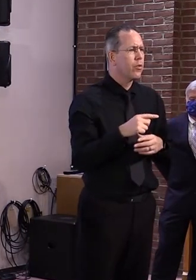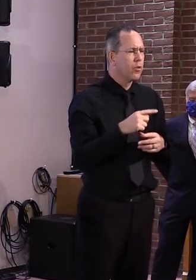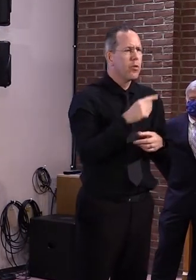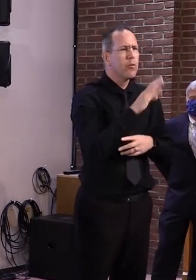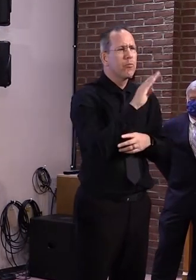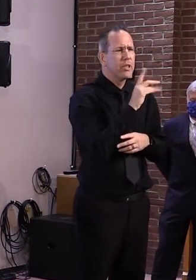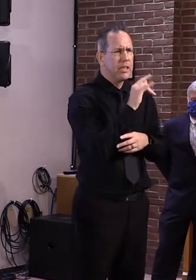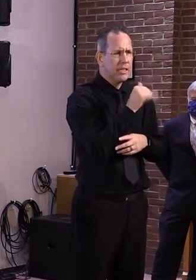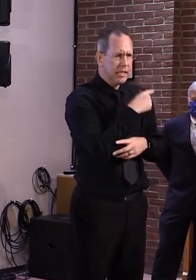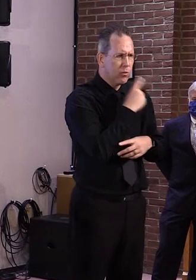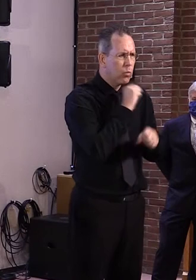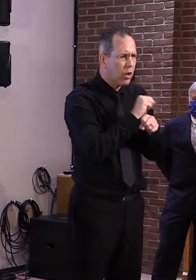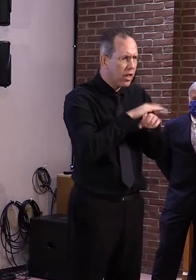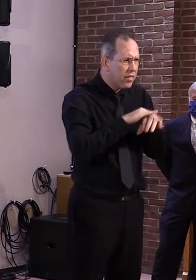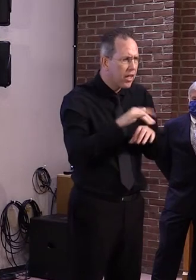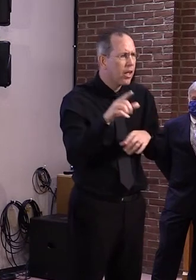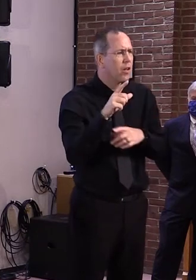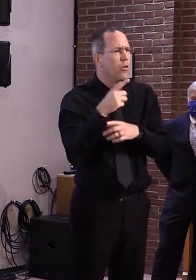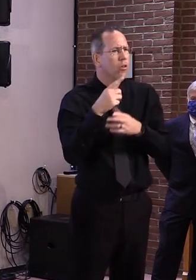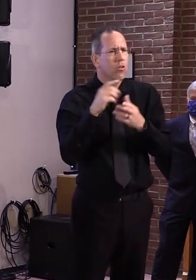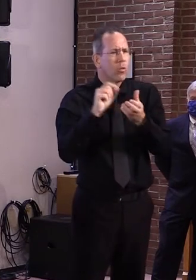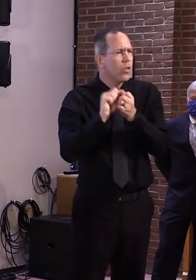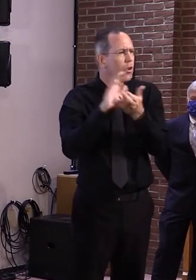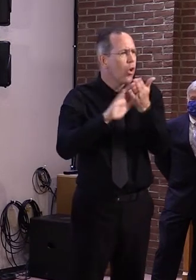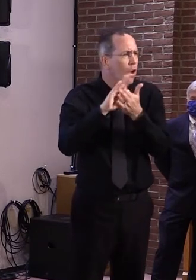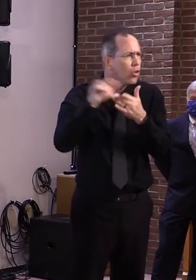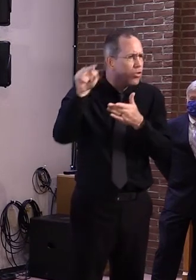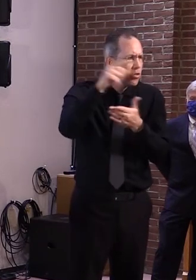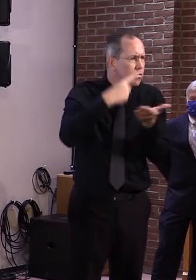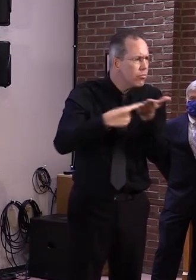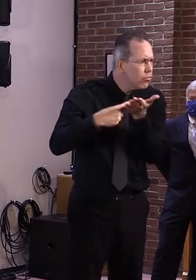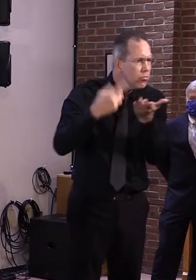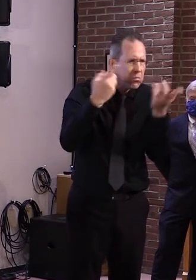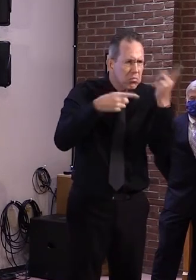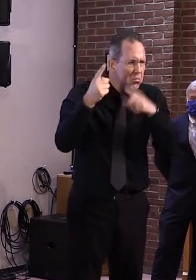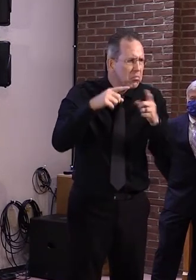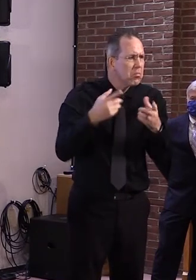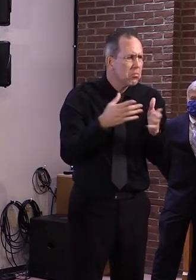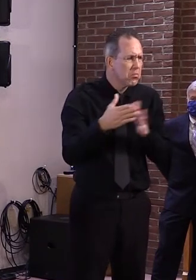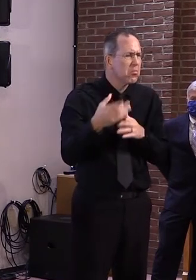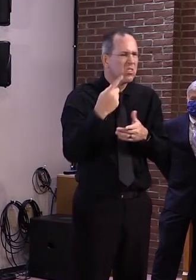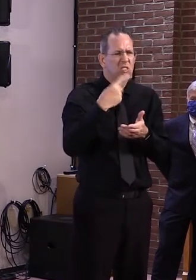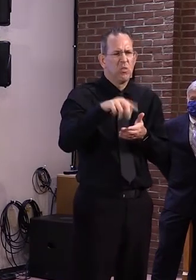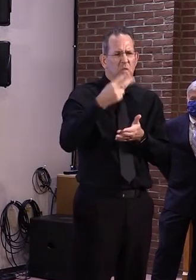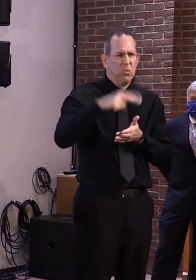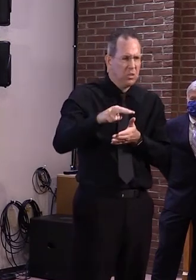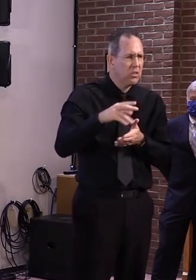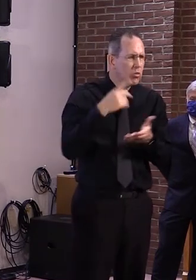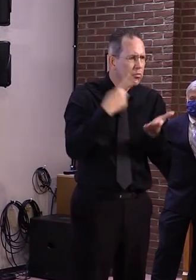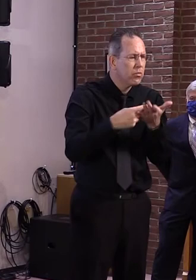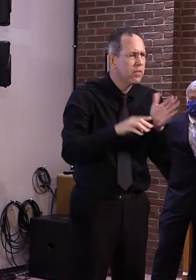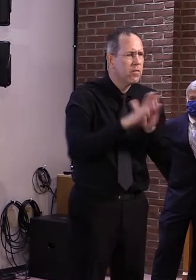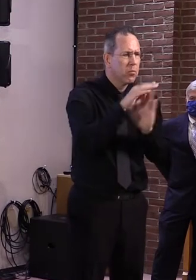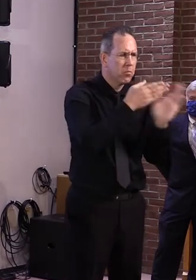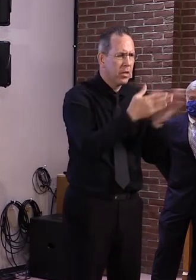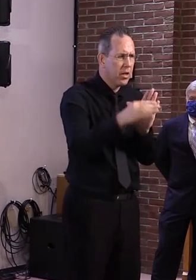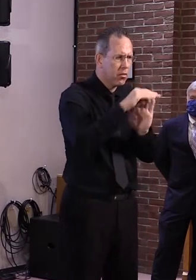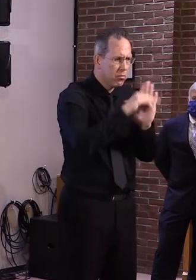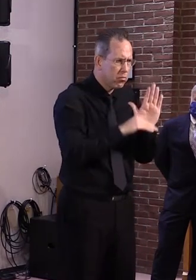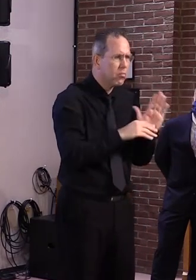So we'll have something out in the next week or so. So hopefully some of that guidance will spell out when that might be an